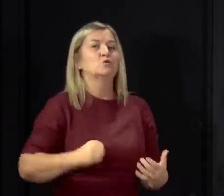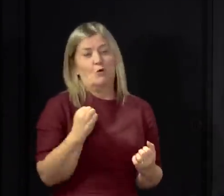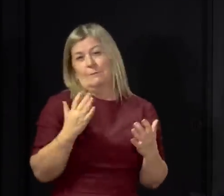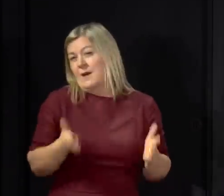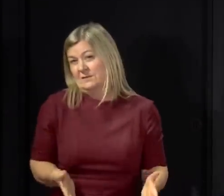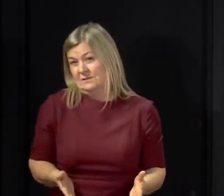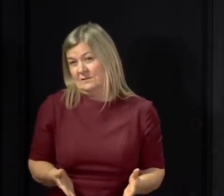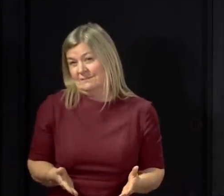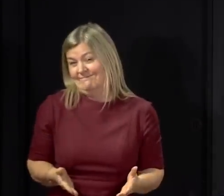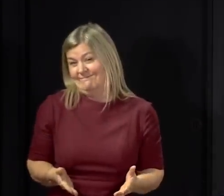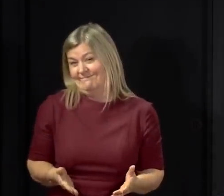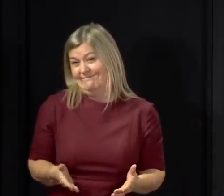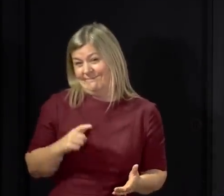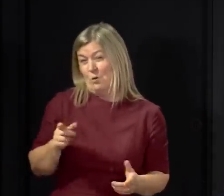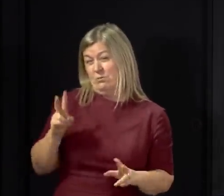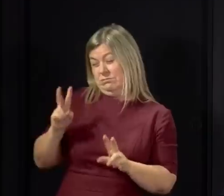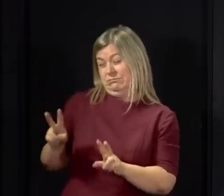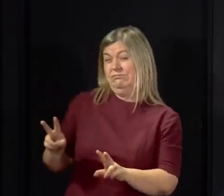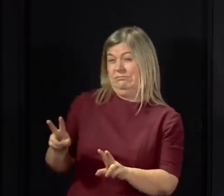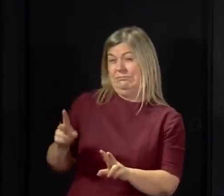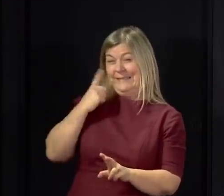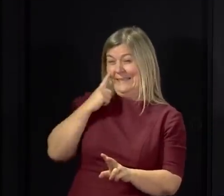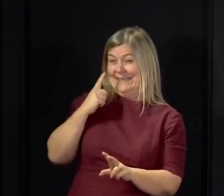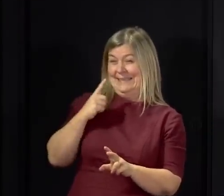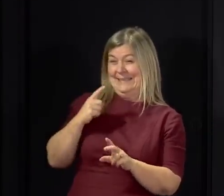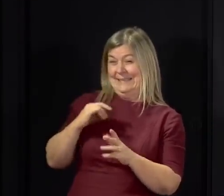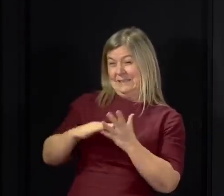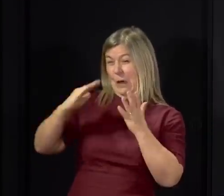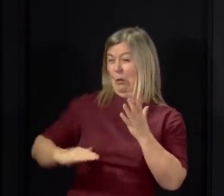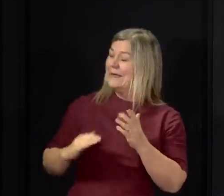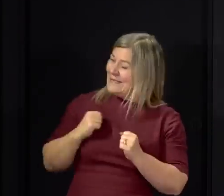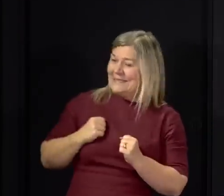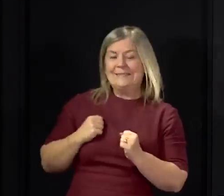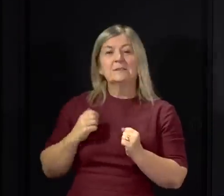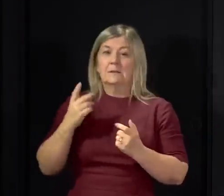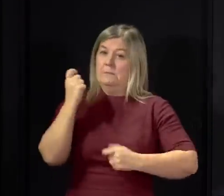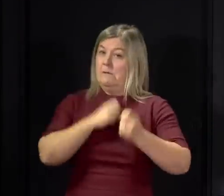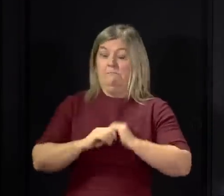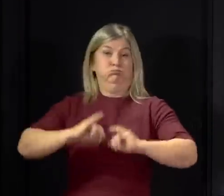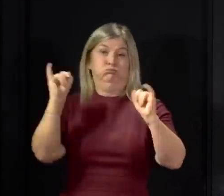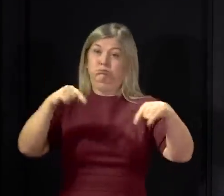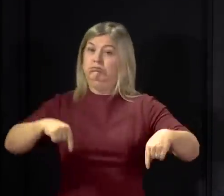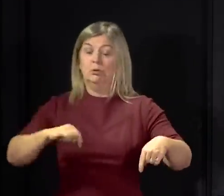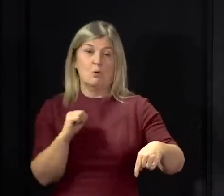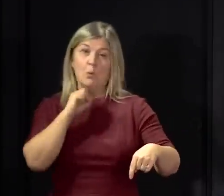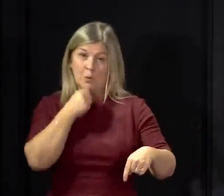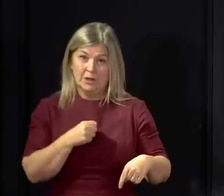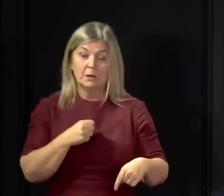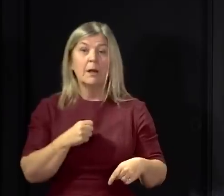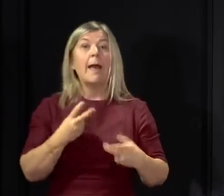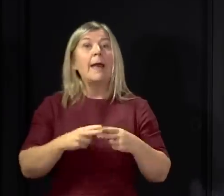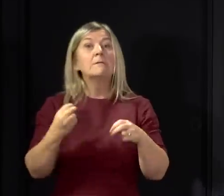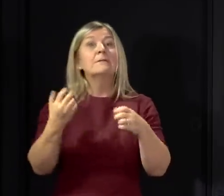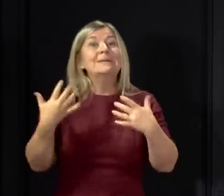now, knowing what we now know about this new strain, things will get worse and be much worse than they need to be. But if we do act